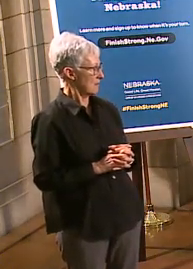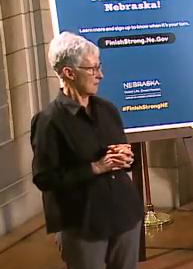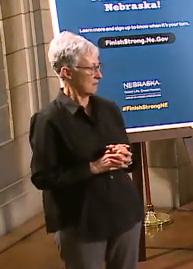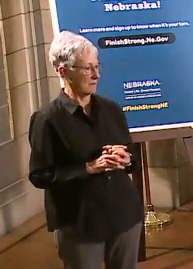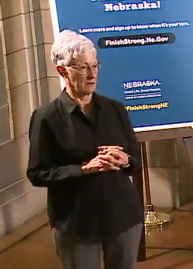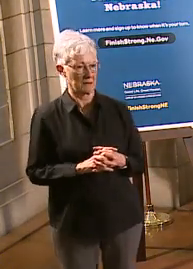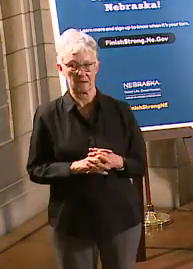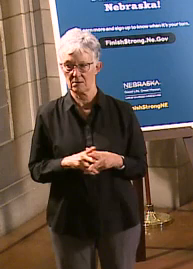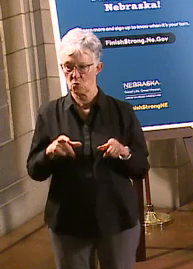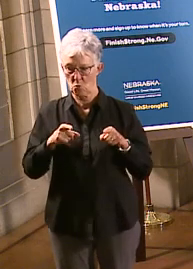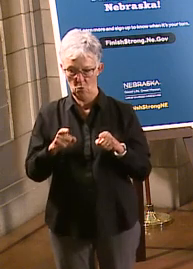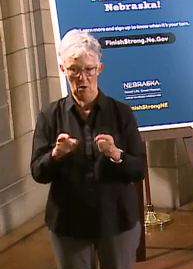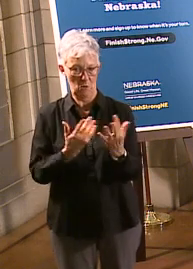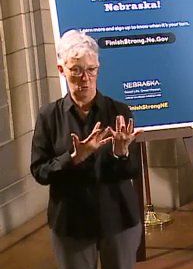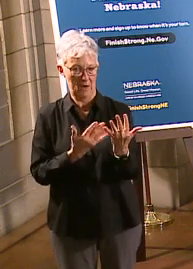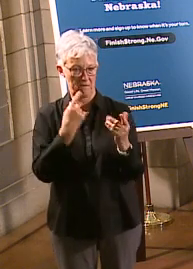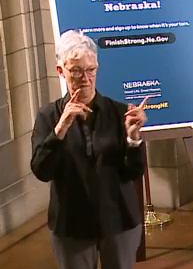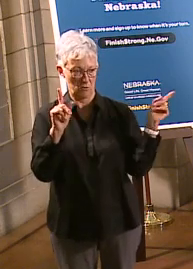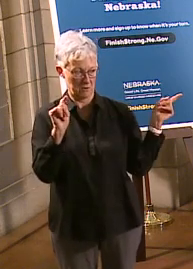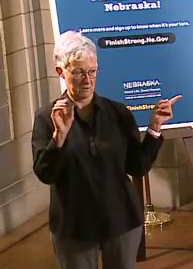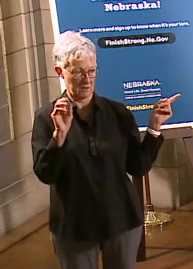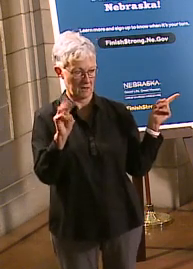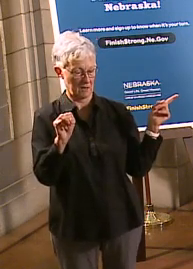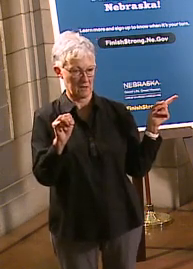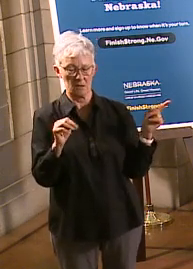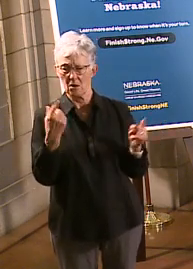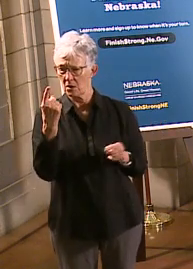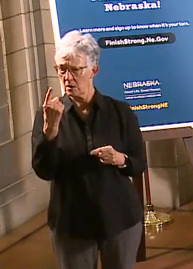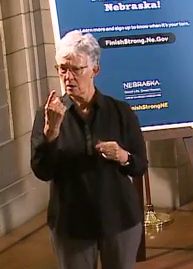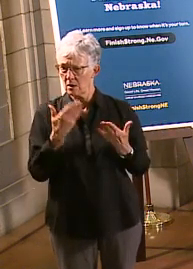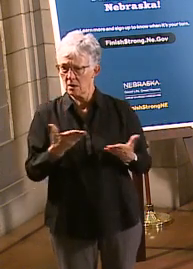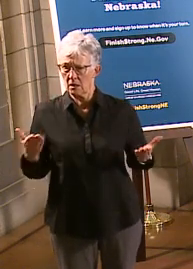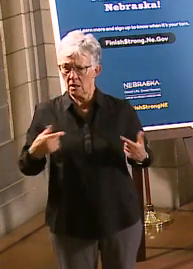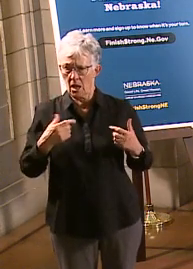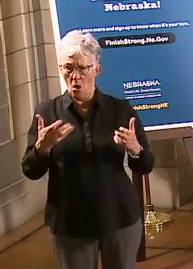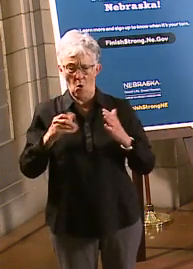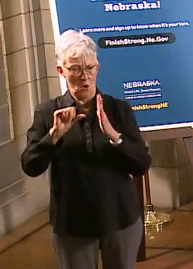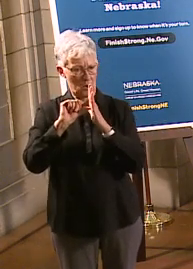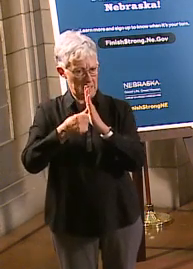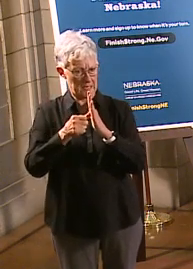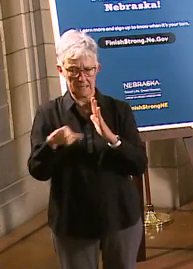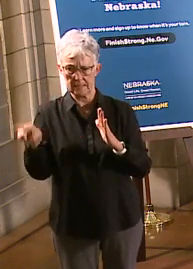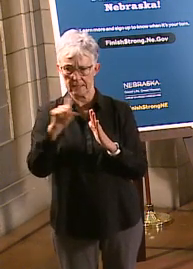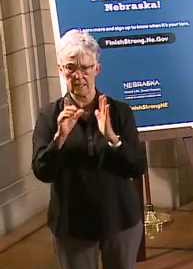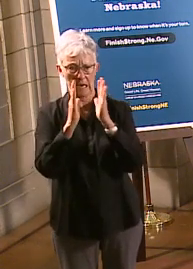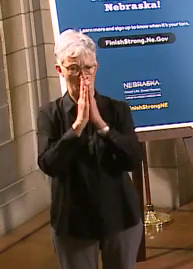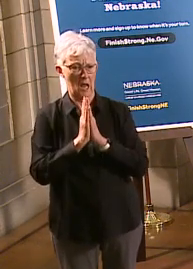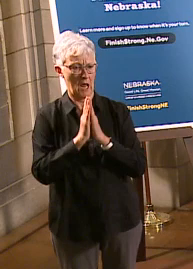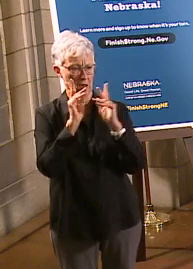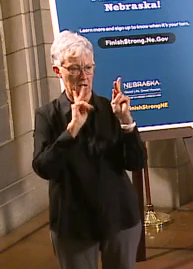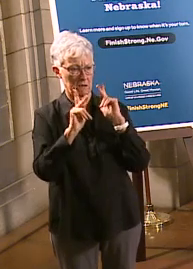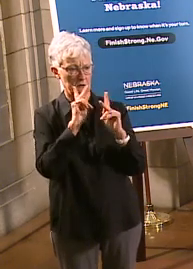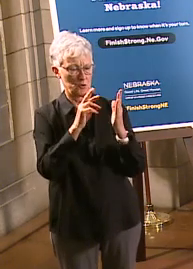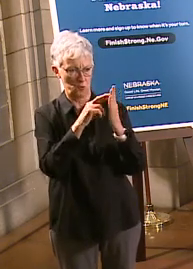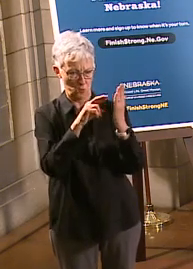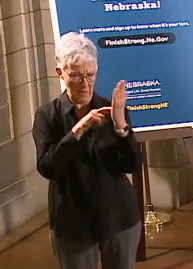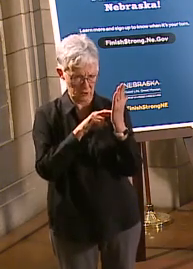Actually, while we're waiting for Tom to come back up, one of the things I want to emphasize is asking people to get registered